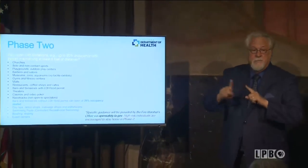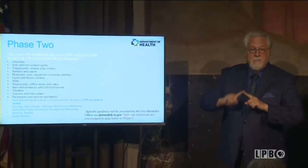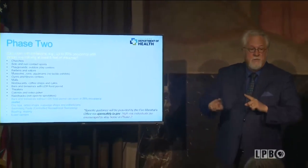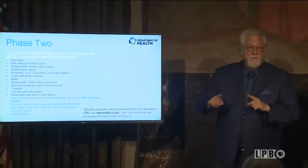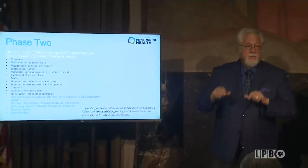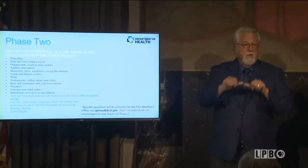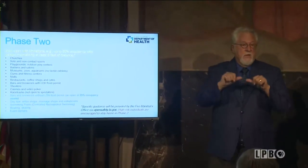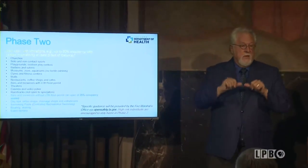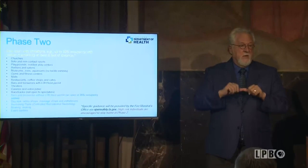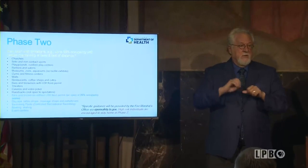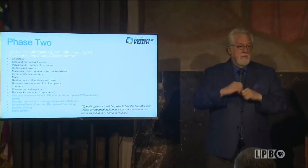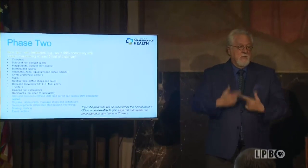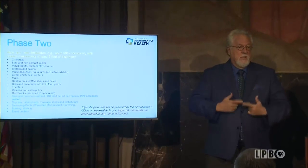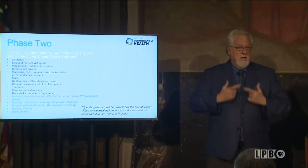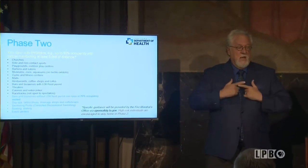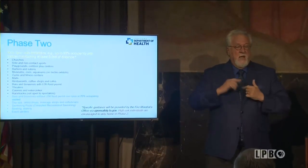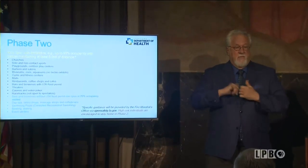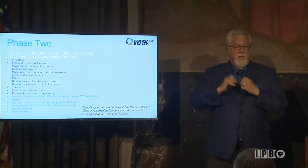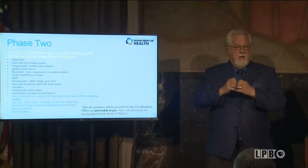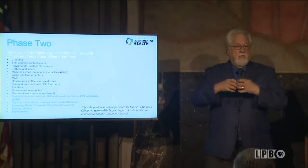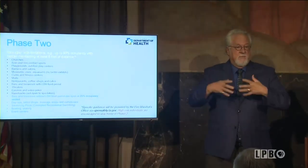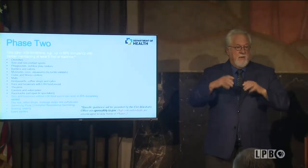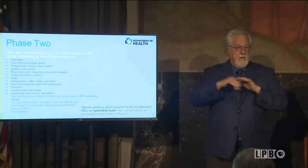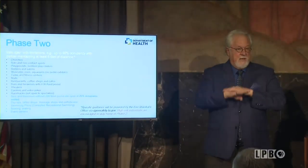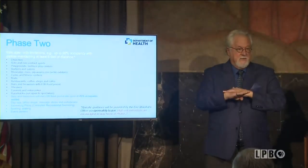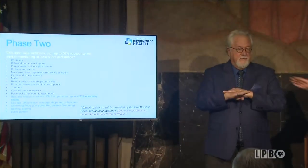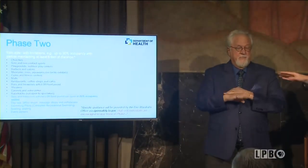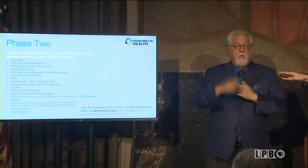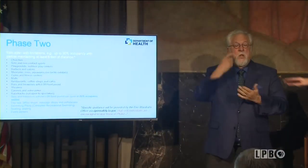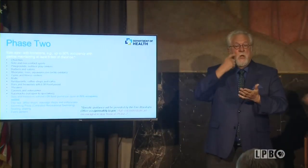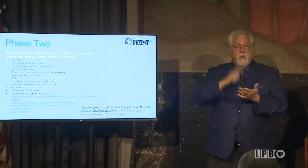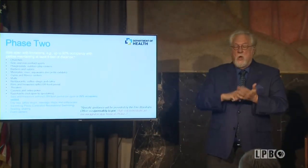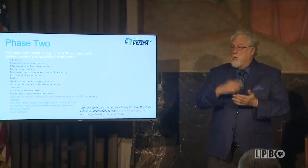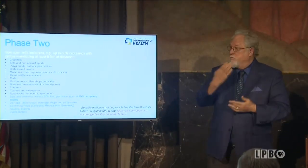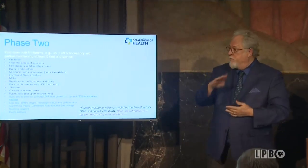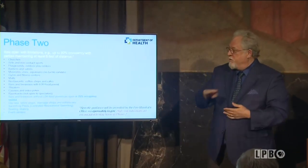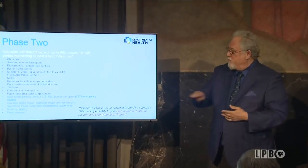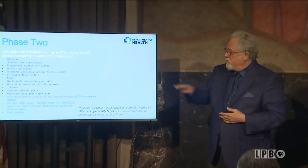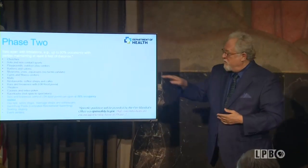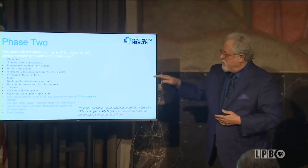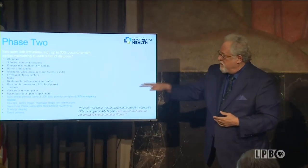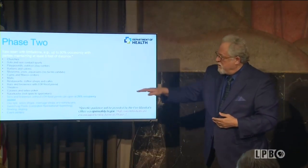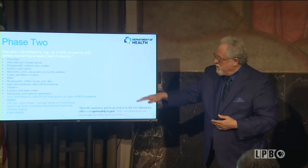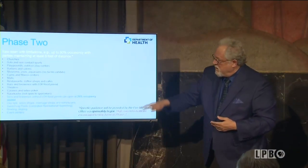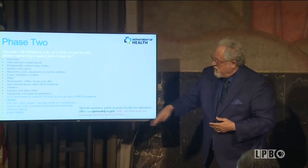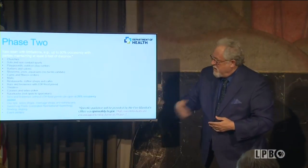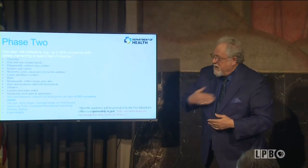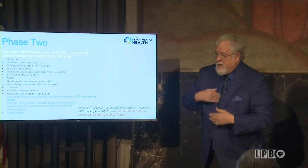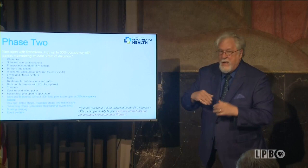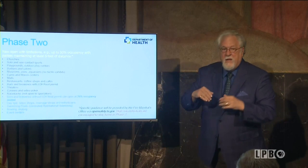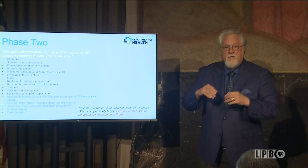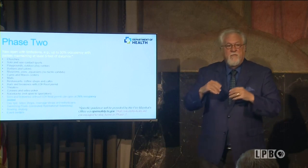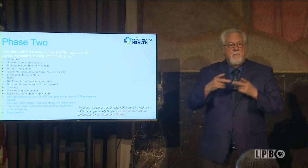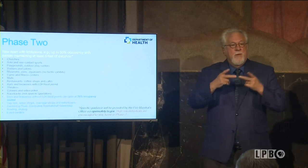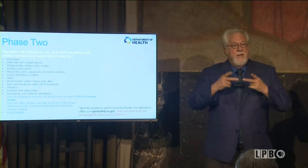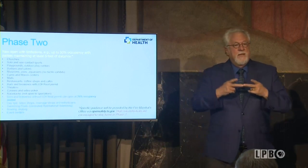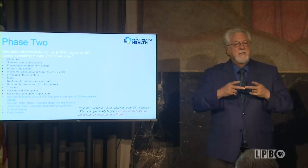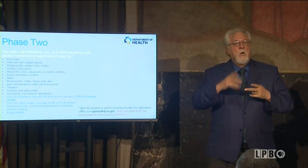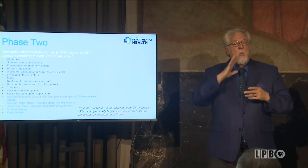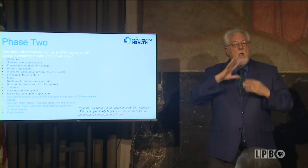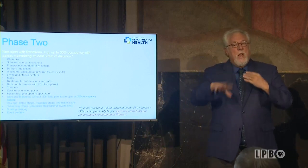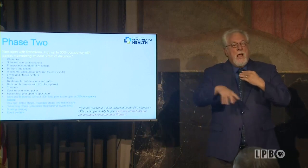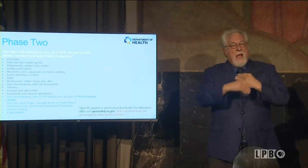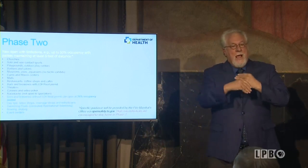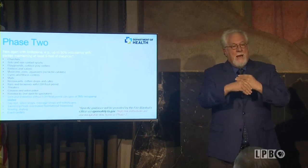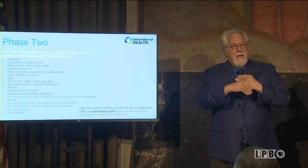sectors that are expanding access. We'll note that in blue on this list we have sectors that are going to be added